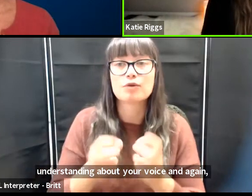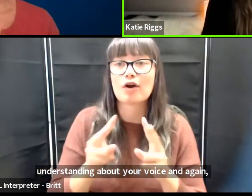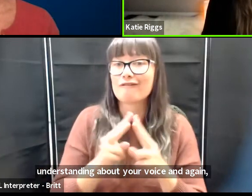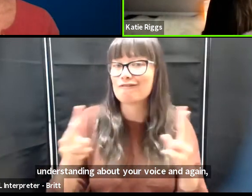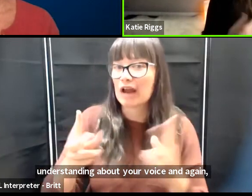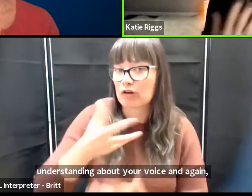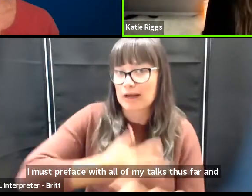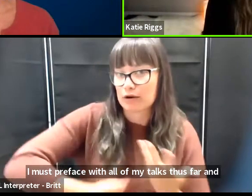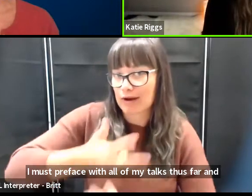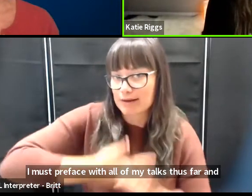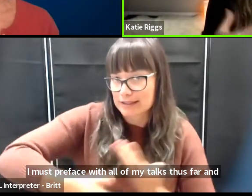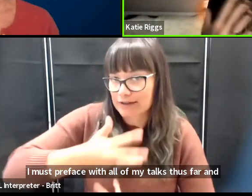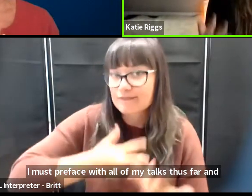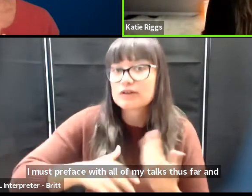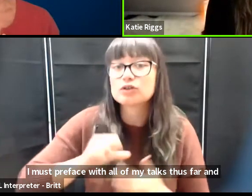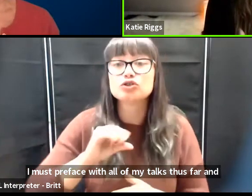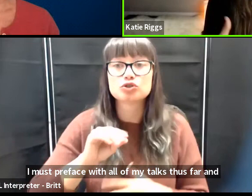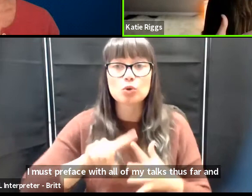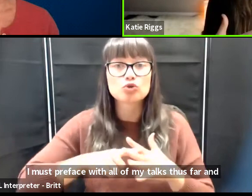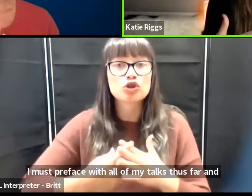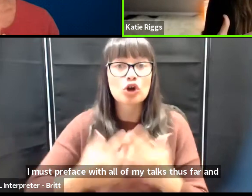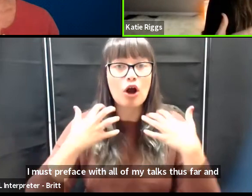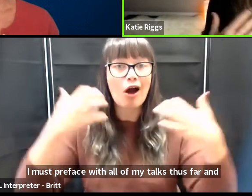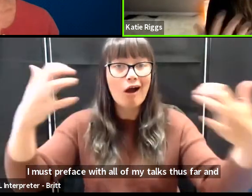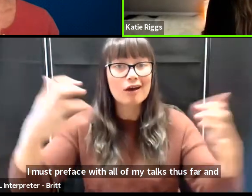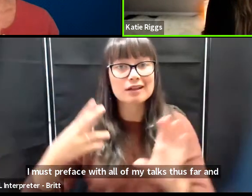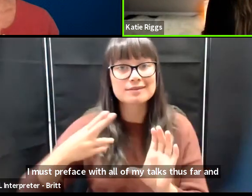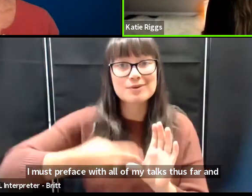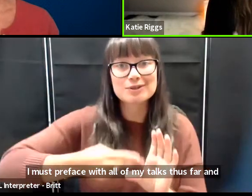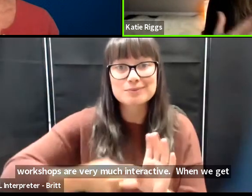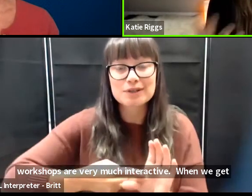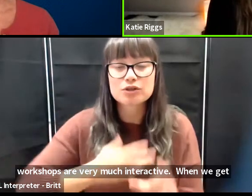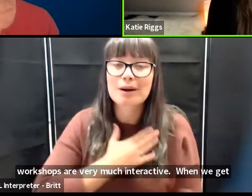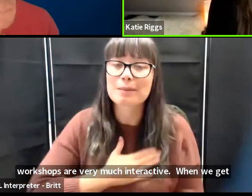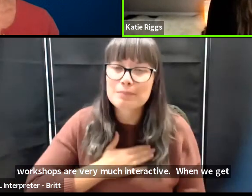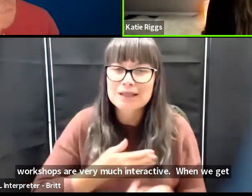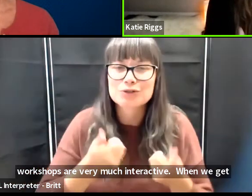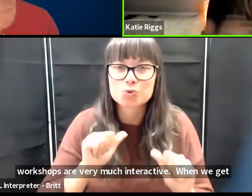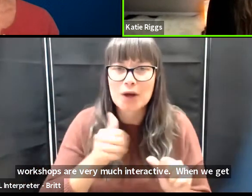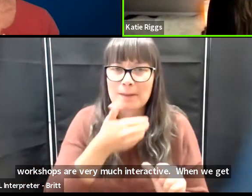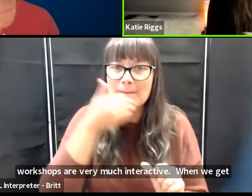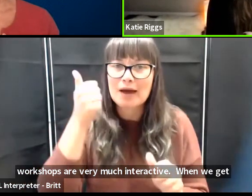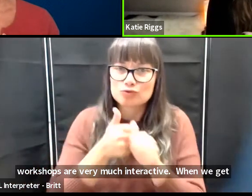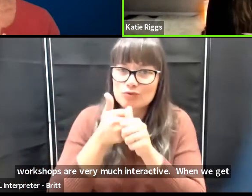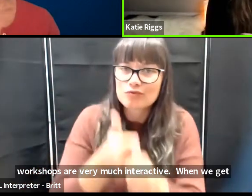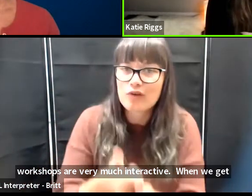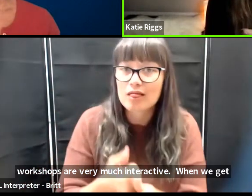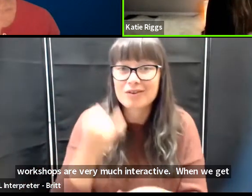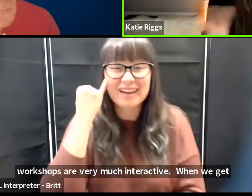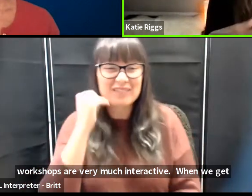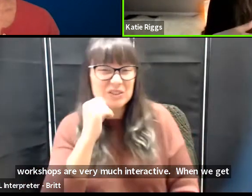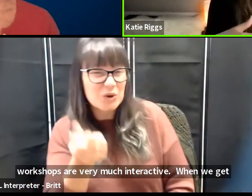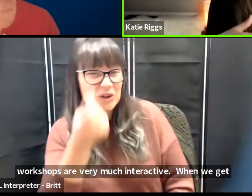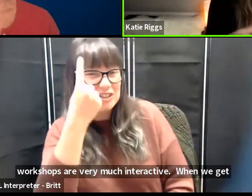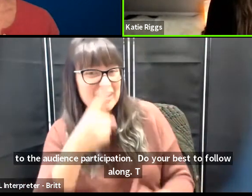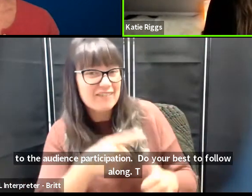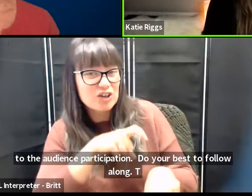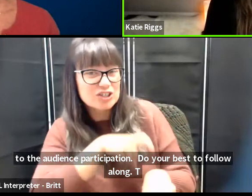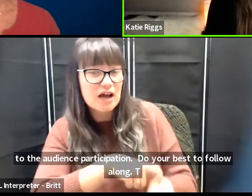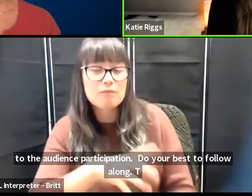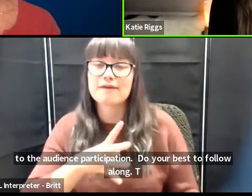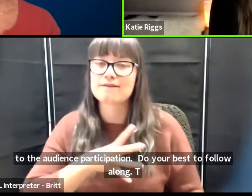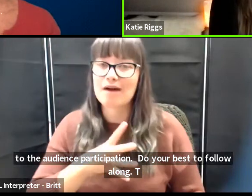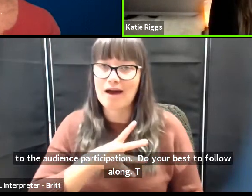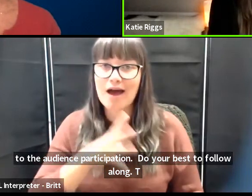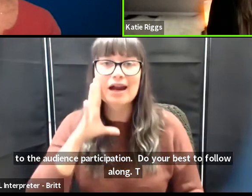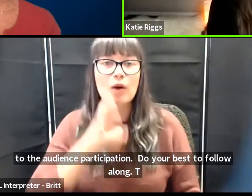interactive. So when we get to the audience participation, do your best to follow along. And if you don't get it the first time, don't worry that this will be